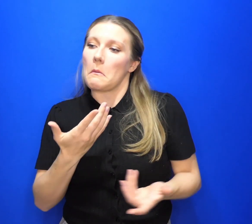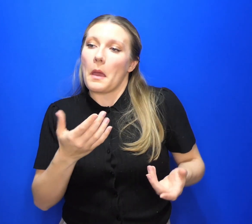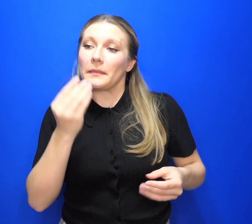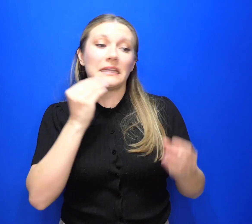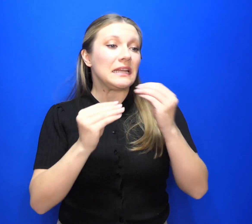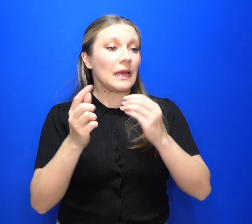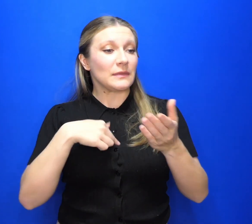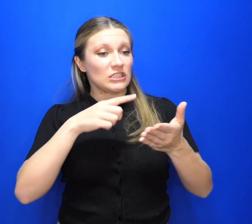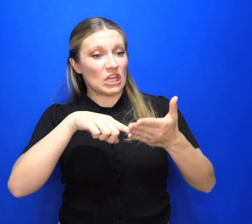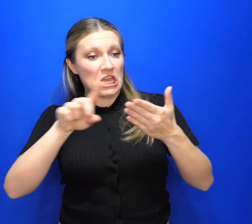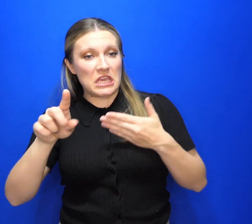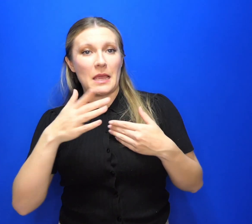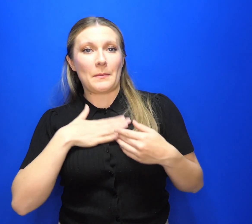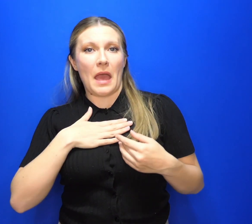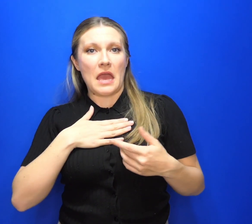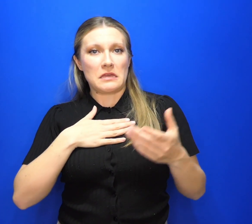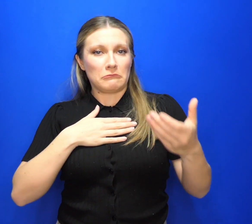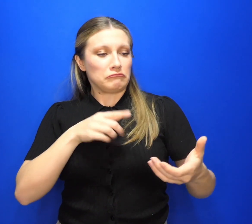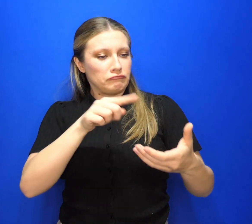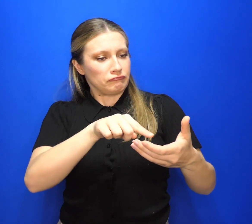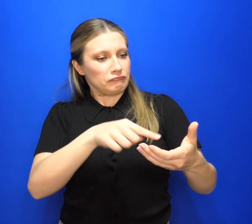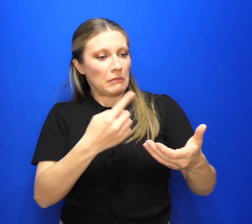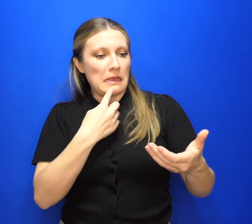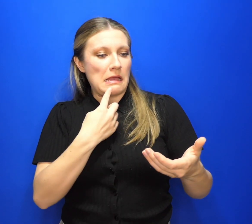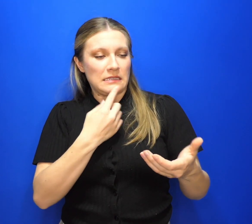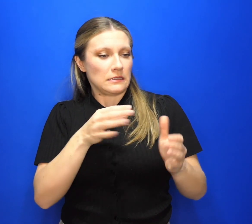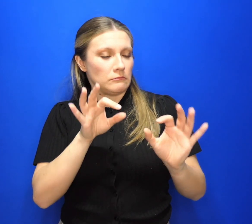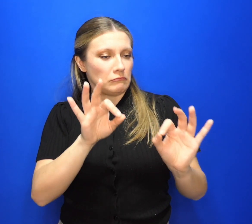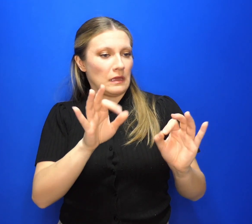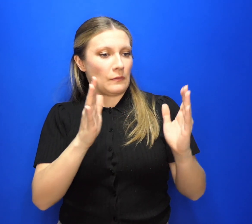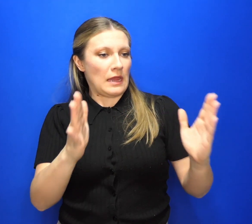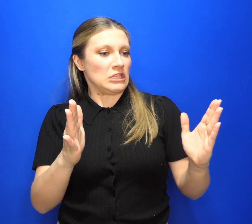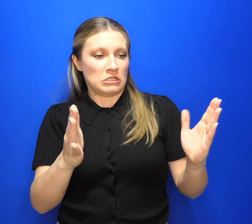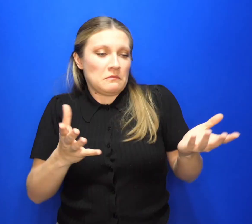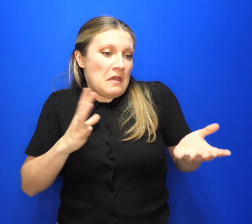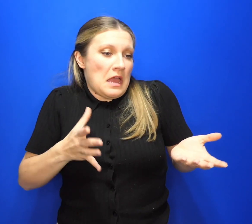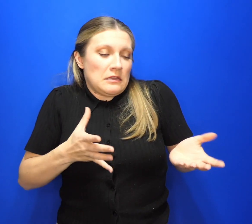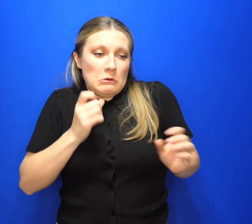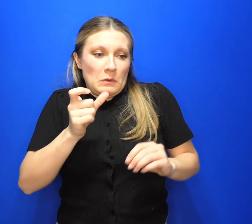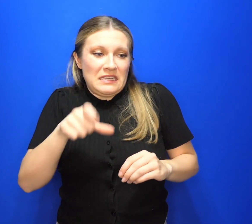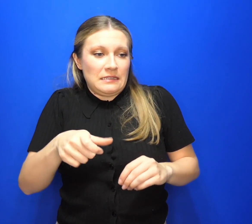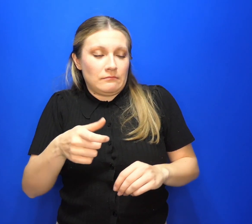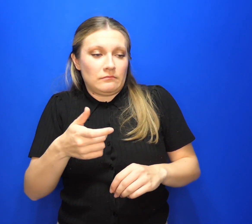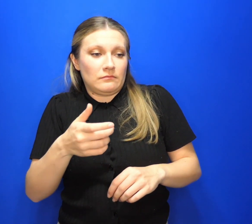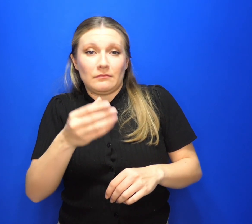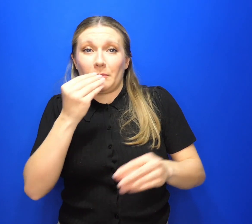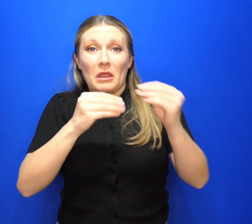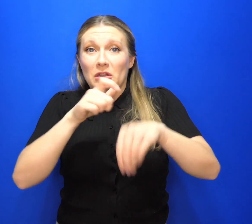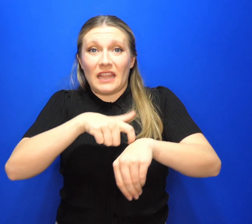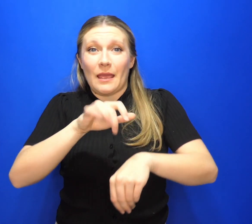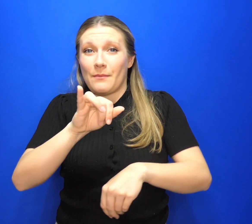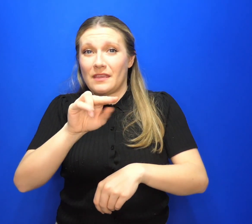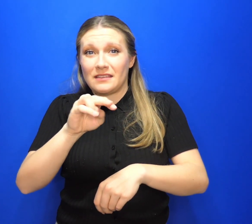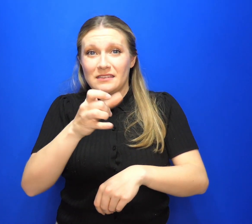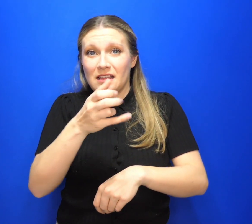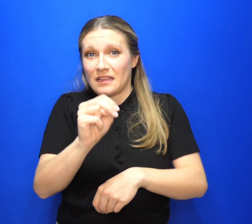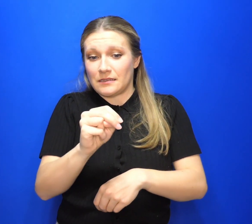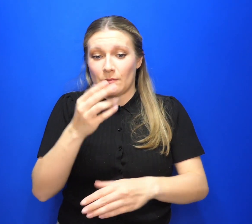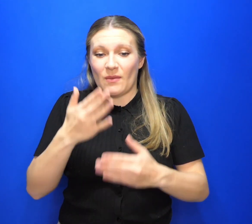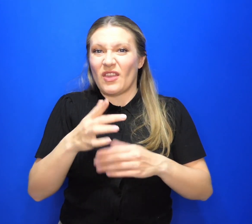and checking. My blood sugar looks like it's in this target range. And they may not even be dosing mealtime insulin. Maybe basal is just cutting